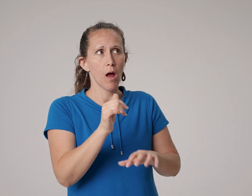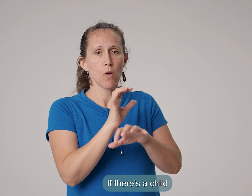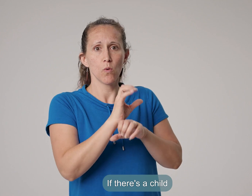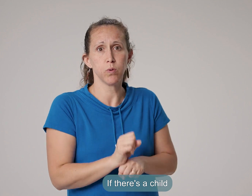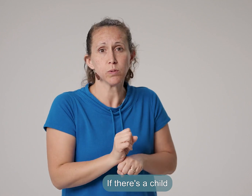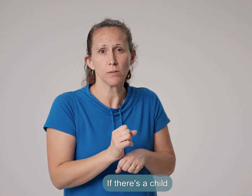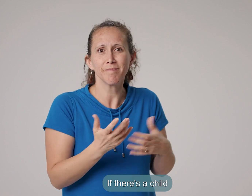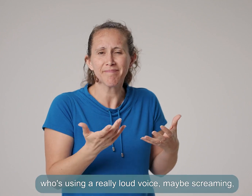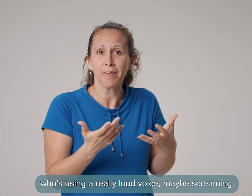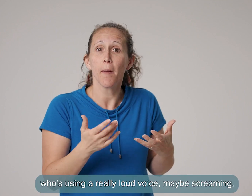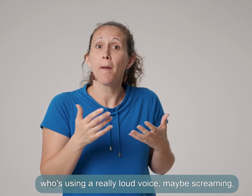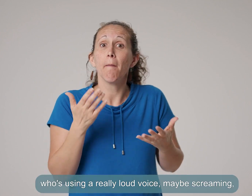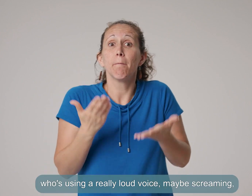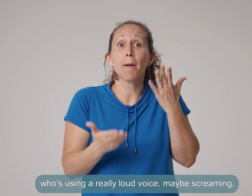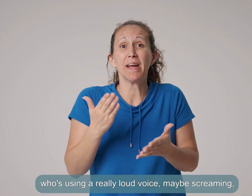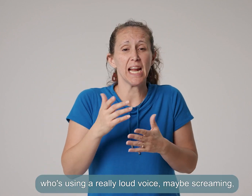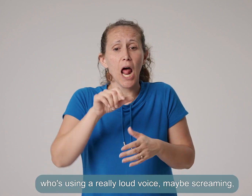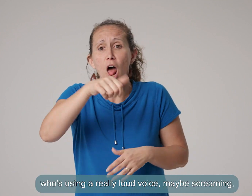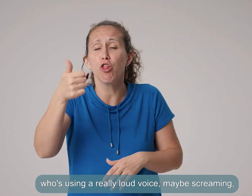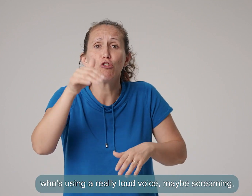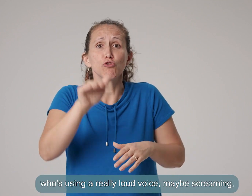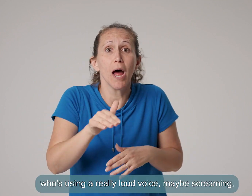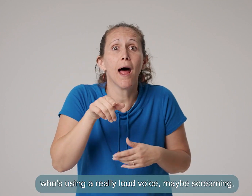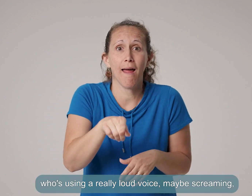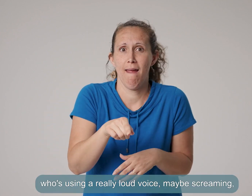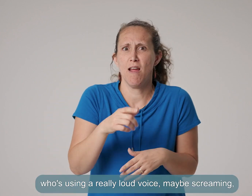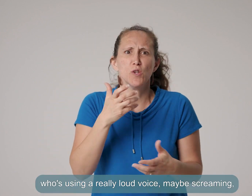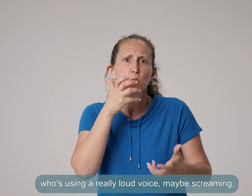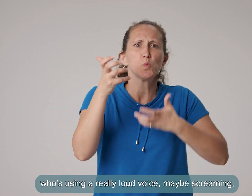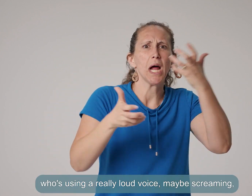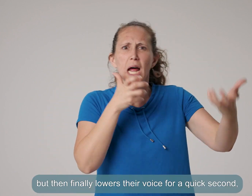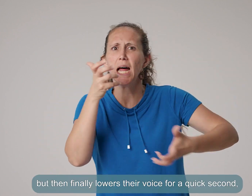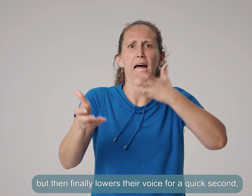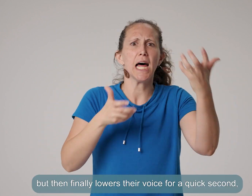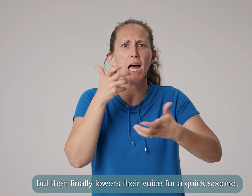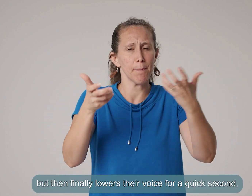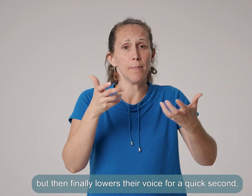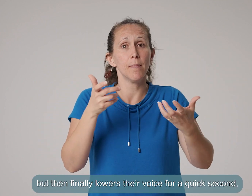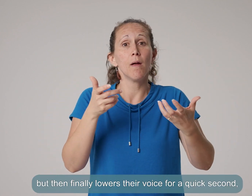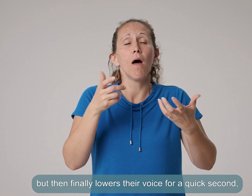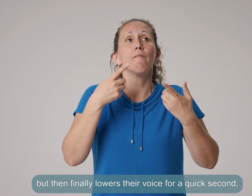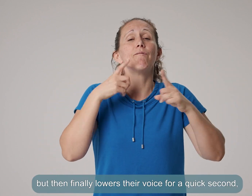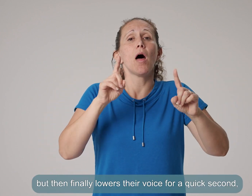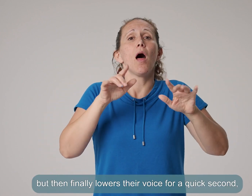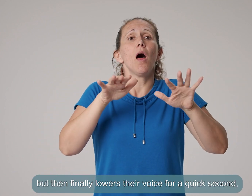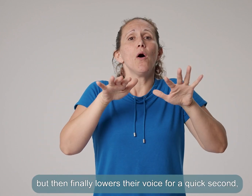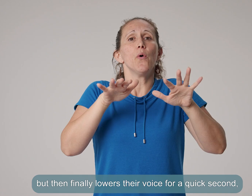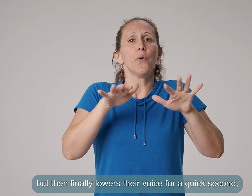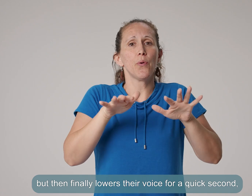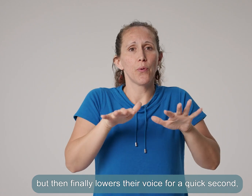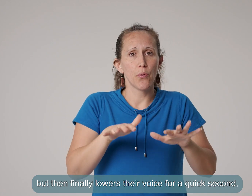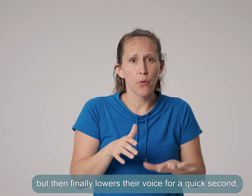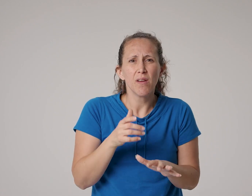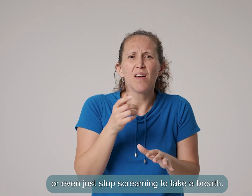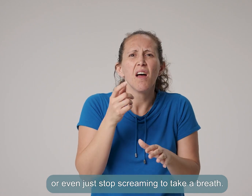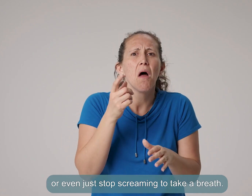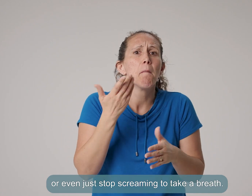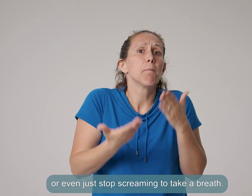If there's a child who's using a really loud voice, maybe screaming, but then finally lowers their voice for a quick second, or even just